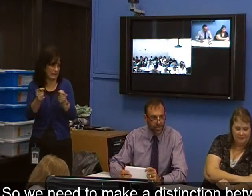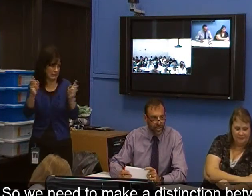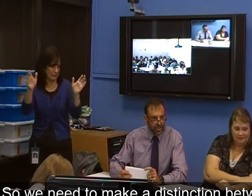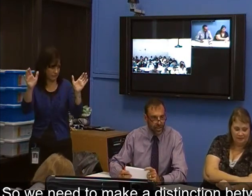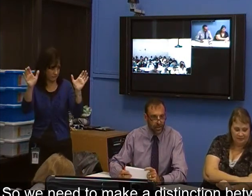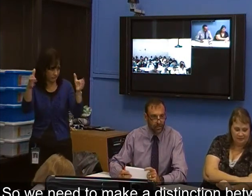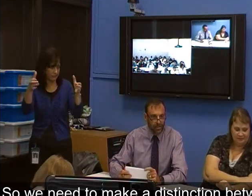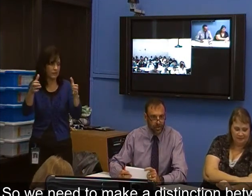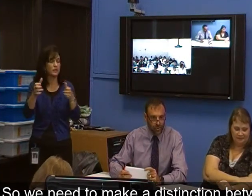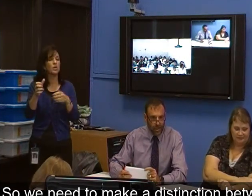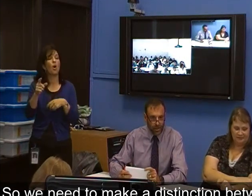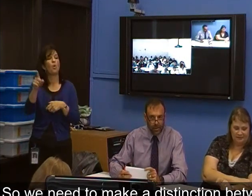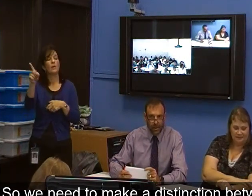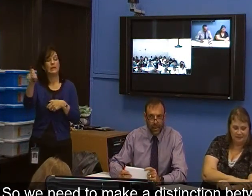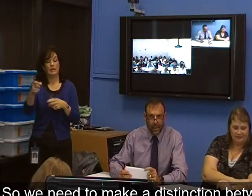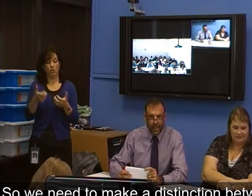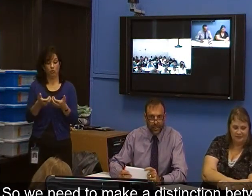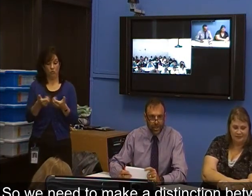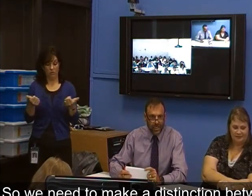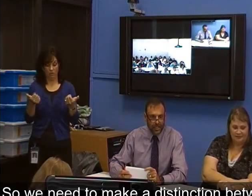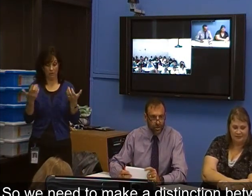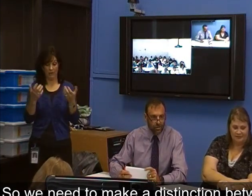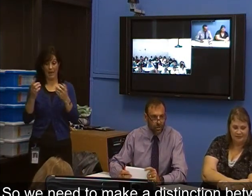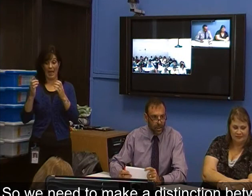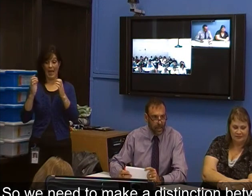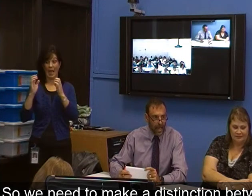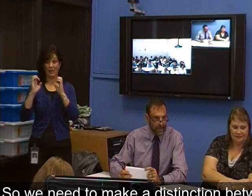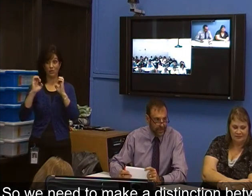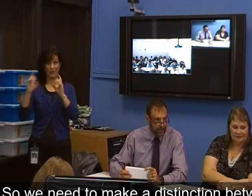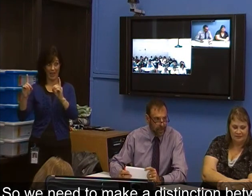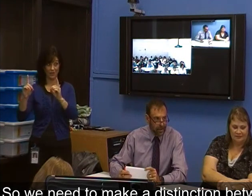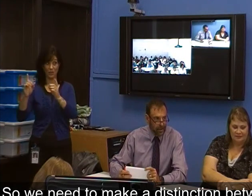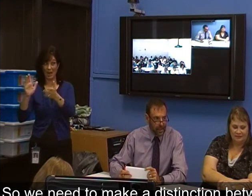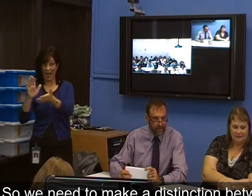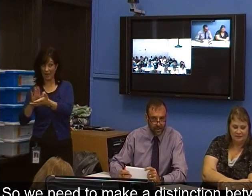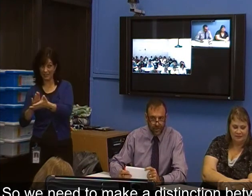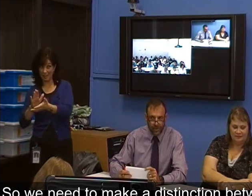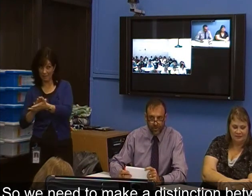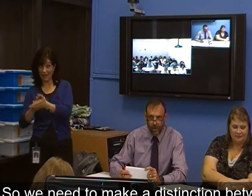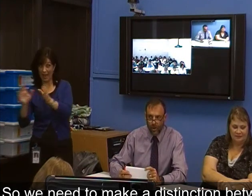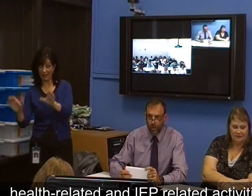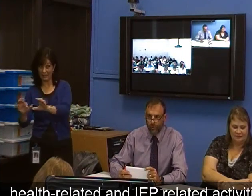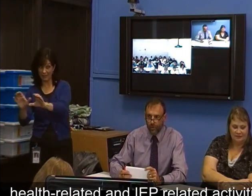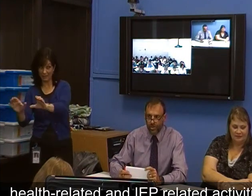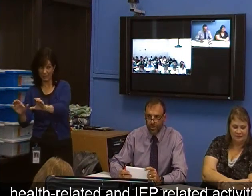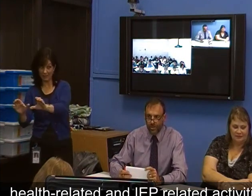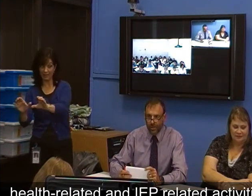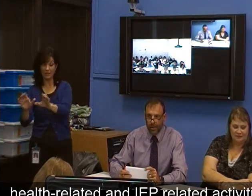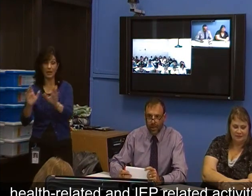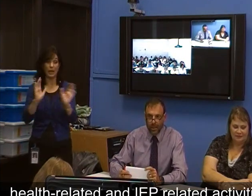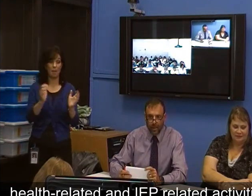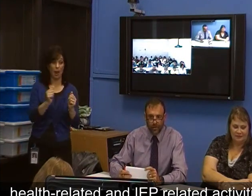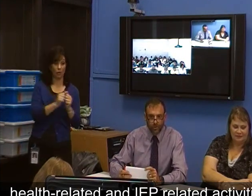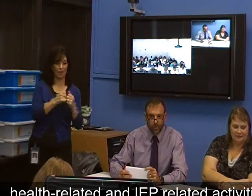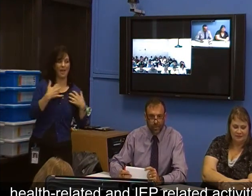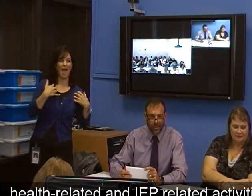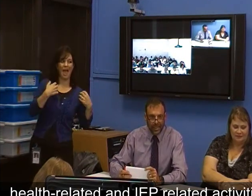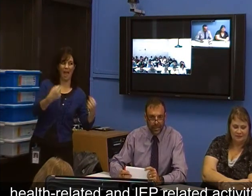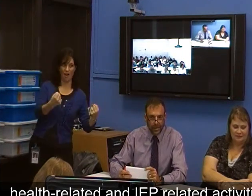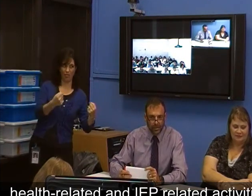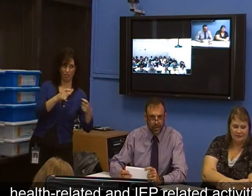make a distinction between education academic activities versus